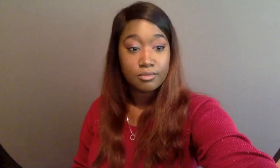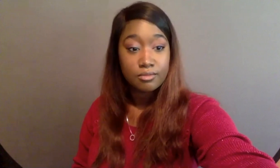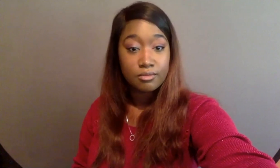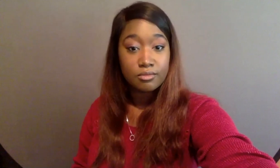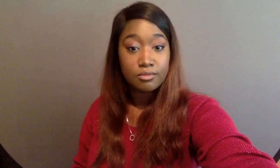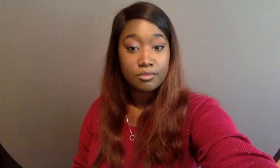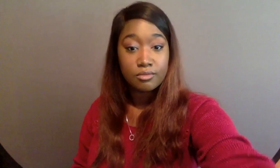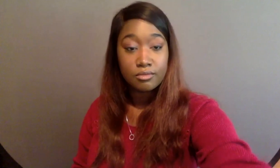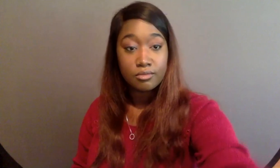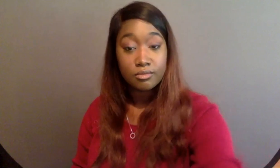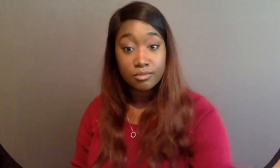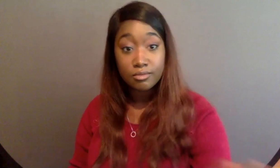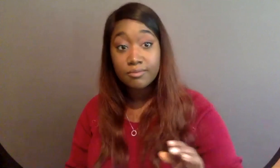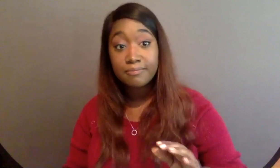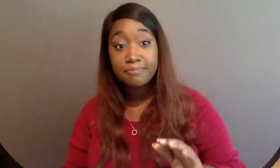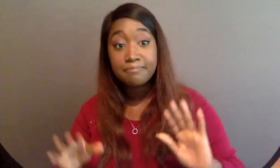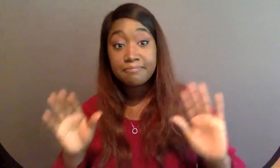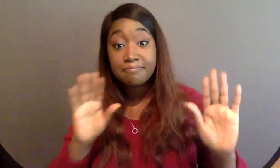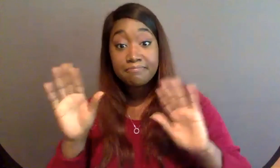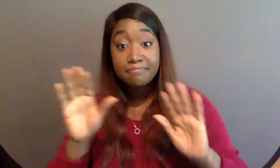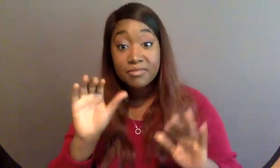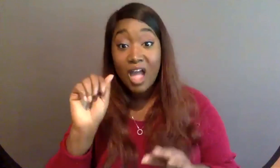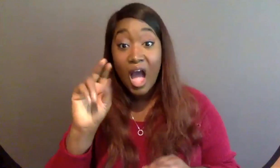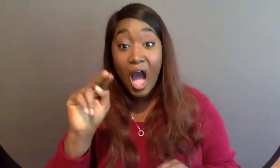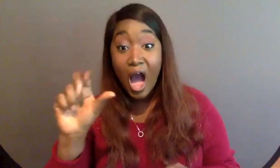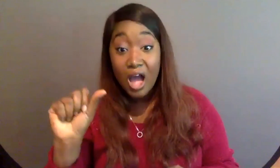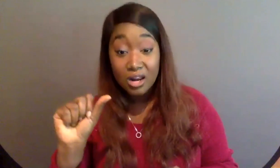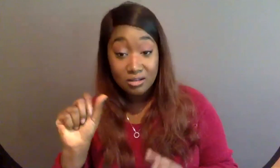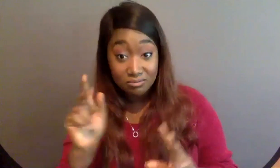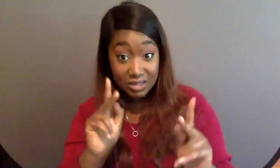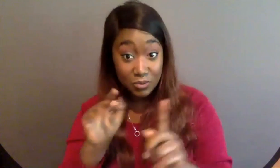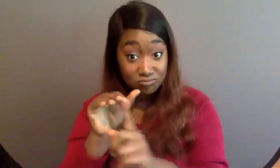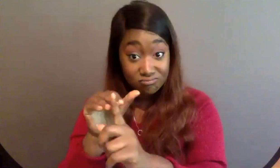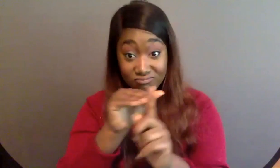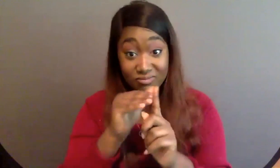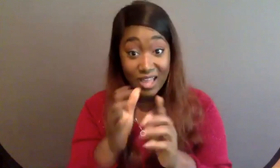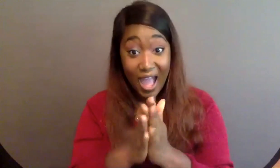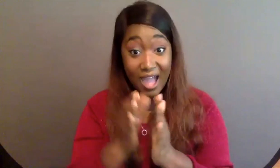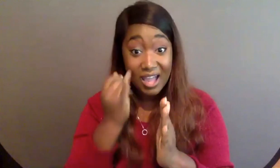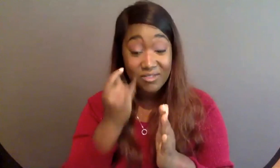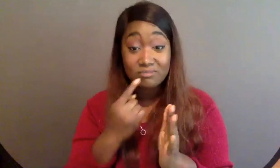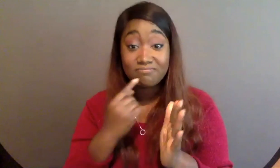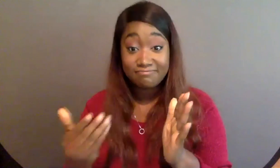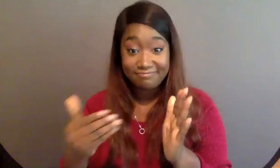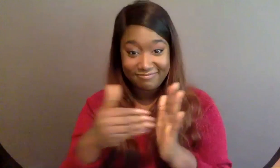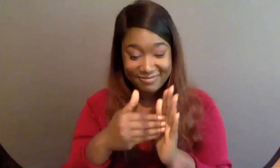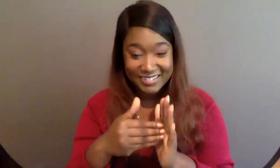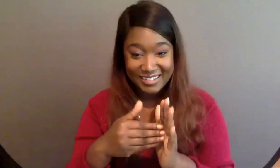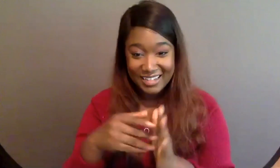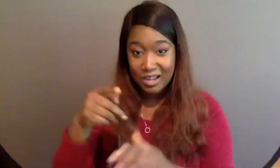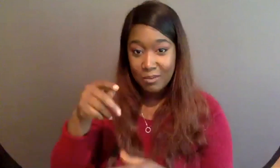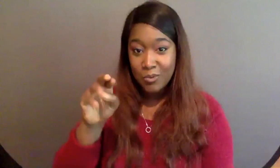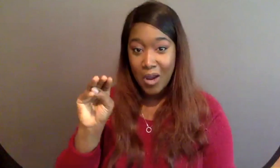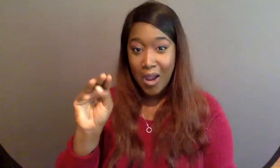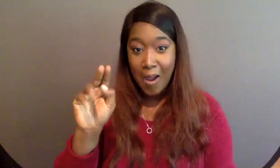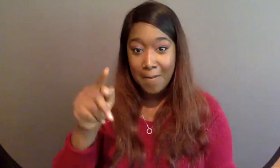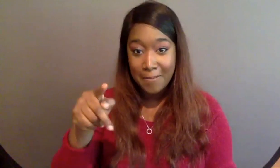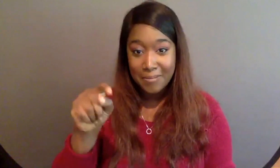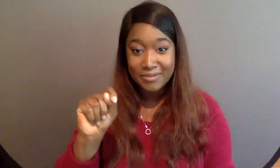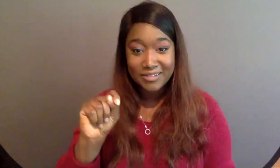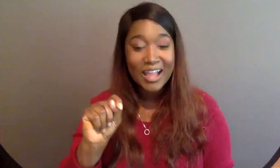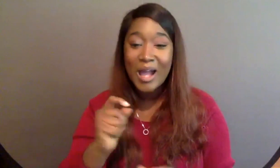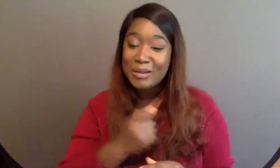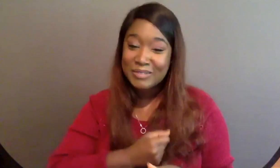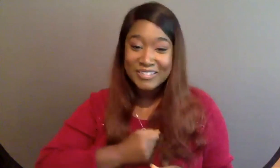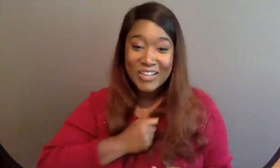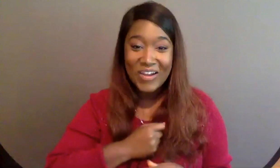Donna, folks are Yes. asking if you could repeat the prompt. So my prompt is, sorry, I went through an awful lot. I